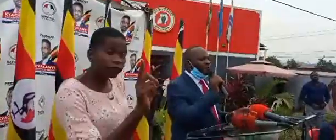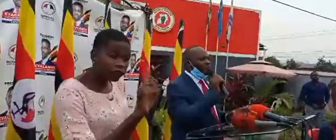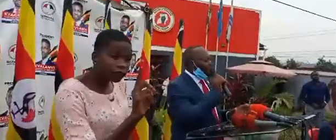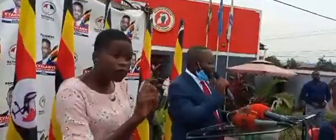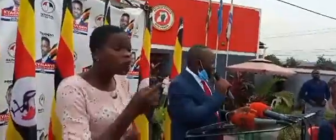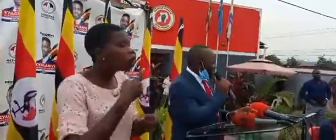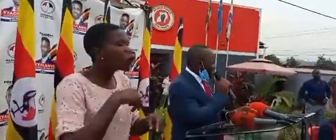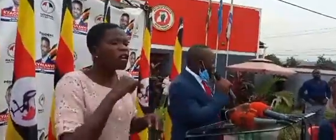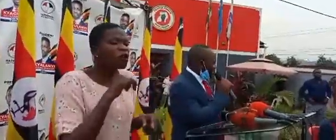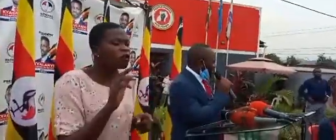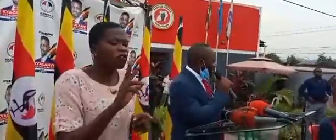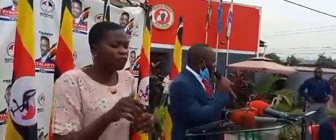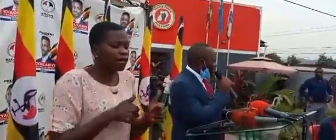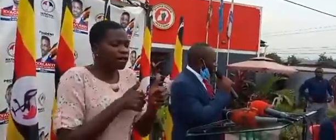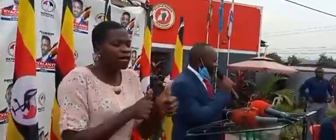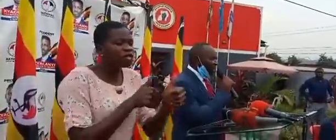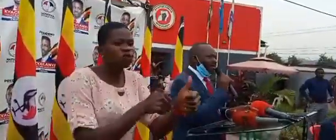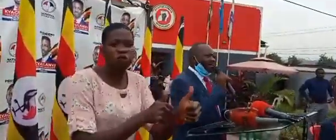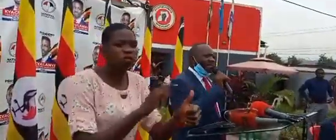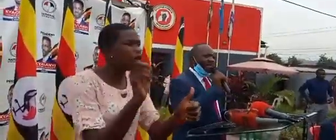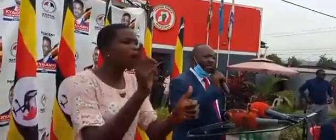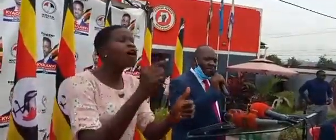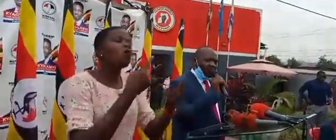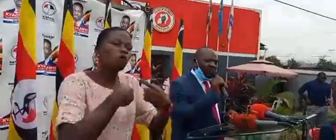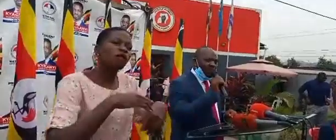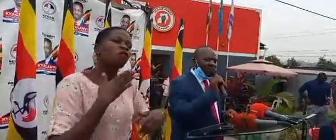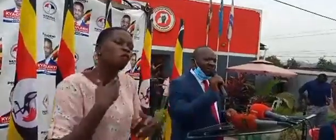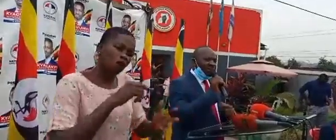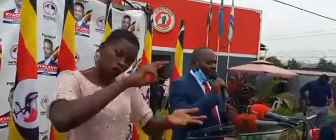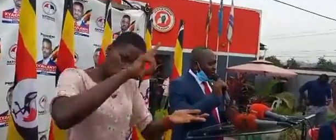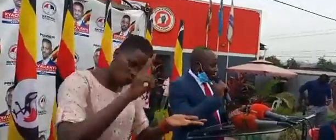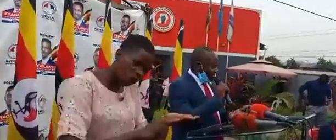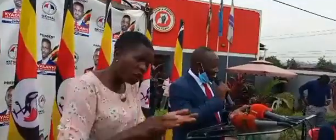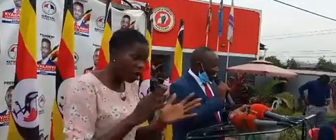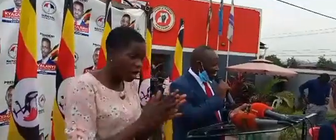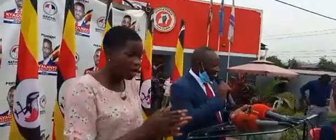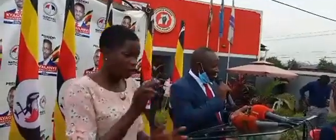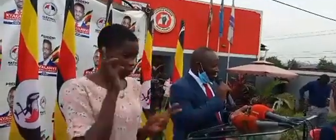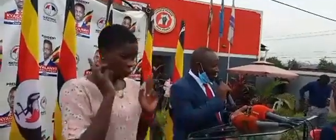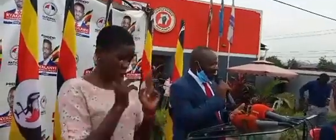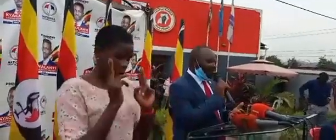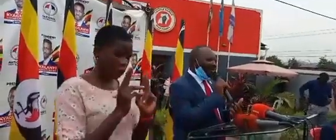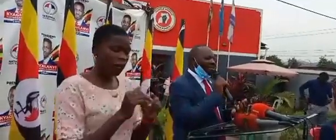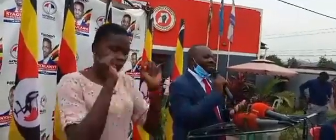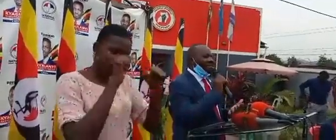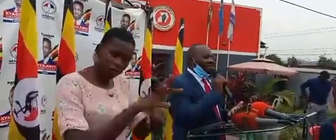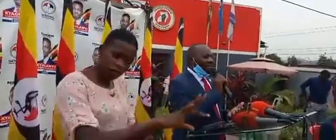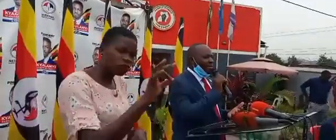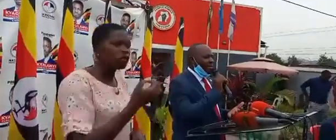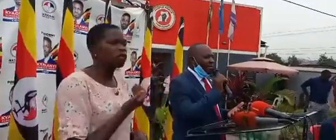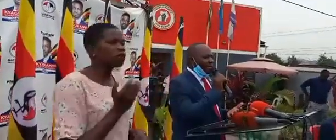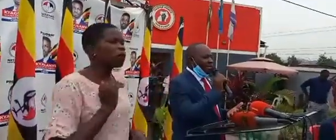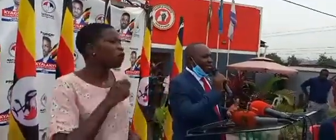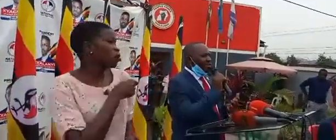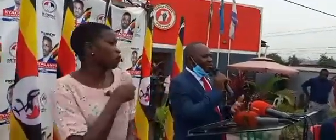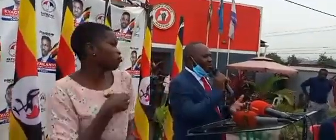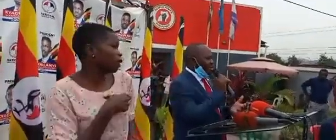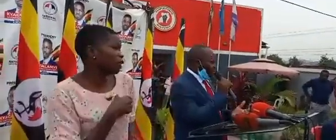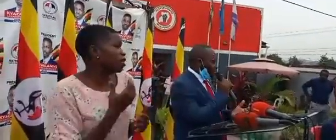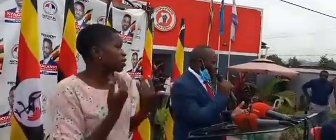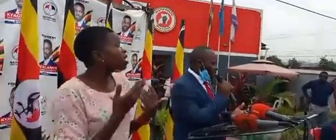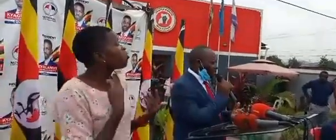foot soldiers for Speaker. We want to determine, and we shall determine the Speaker. So we invite